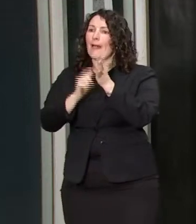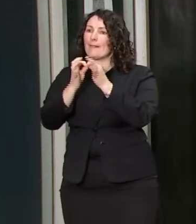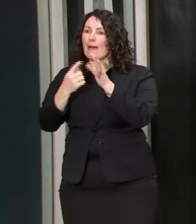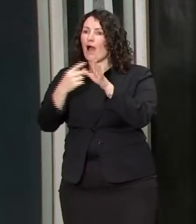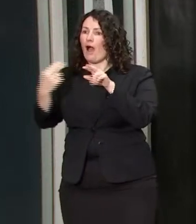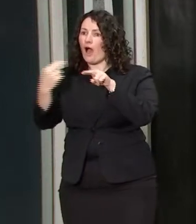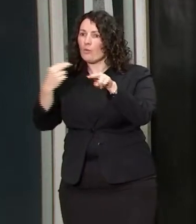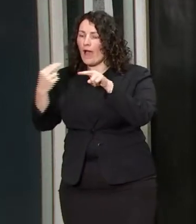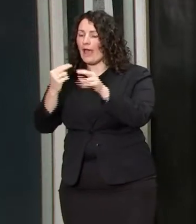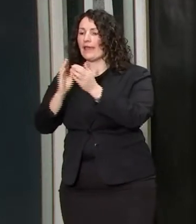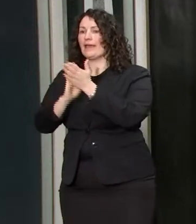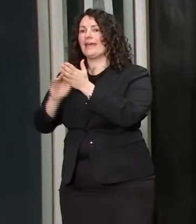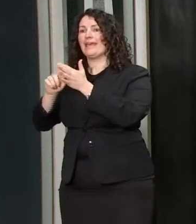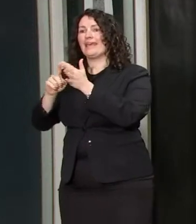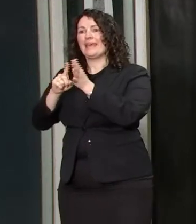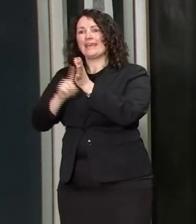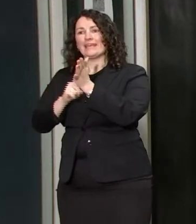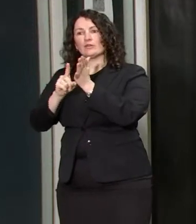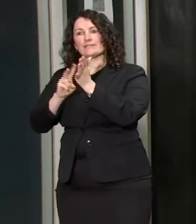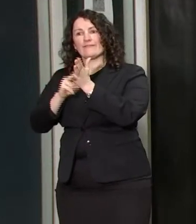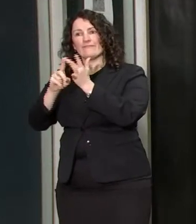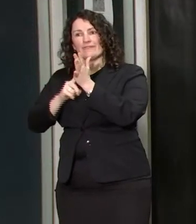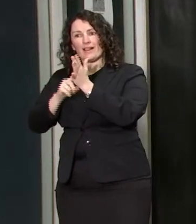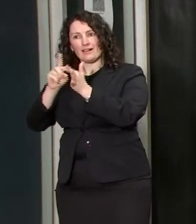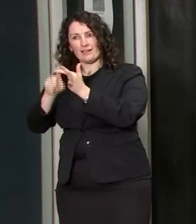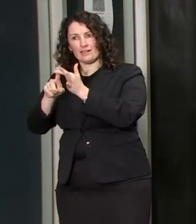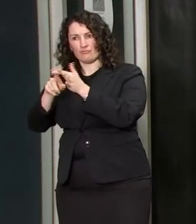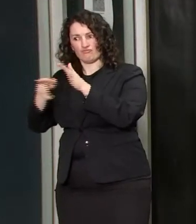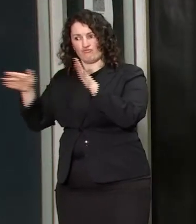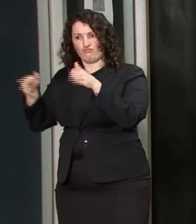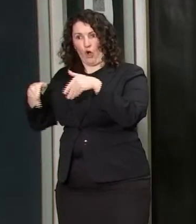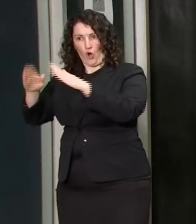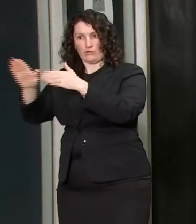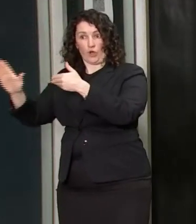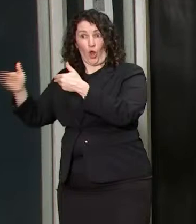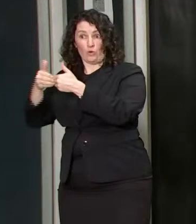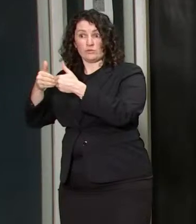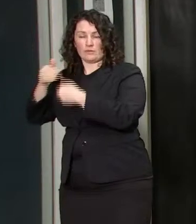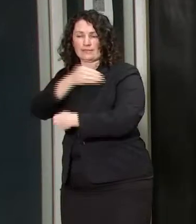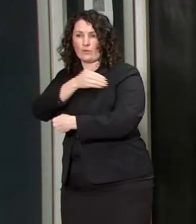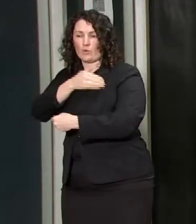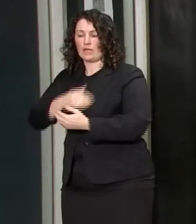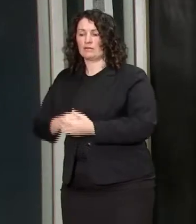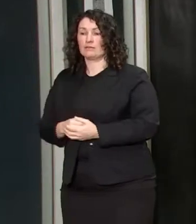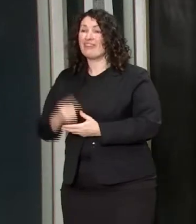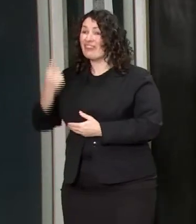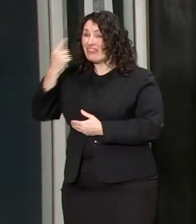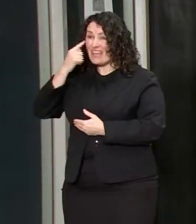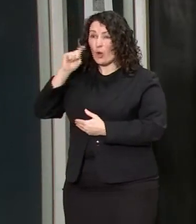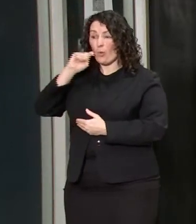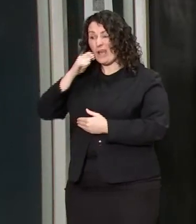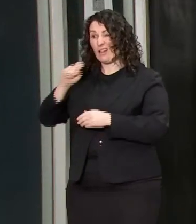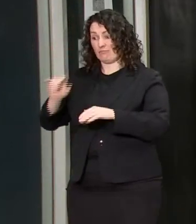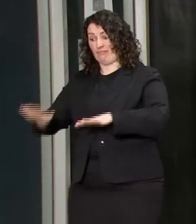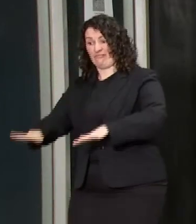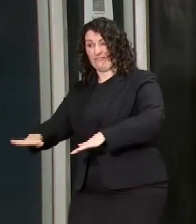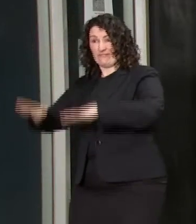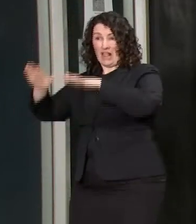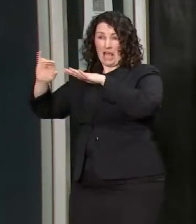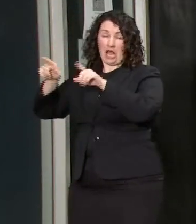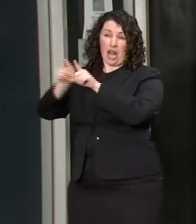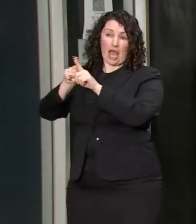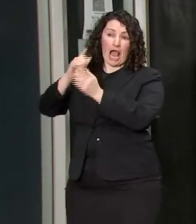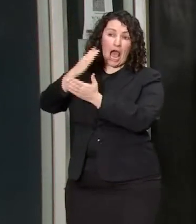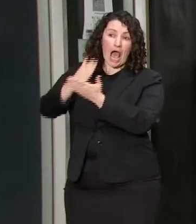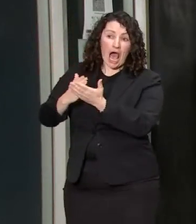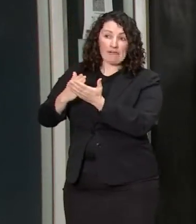Yarra Glen Road have been closed this morning, and we're expecting to see half a metre of floodwater through that floodplain. That'll see